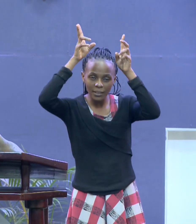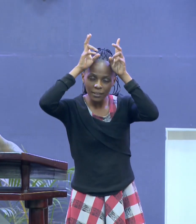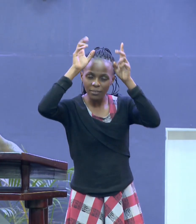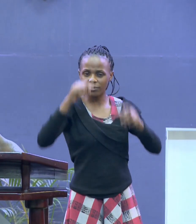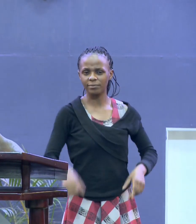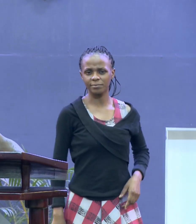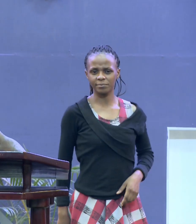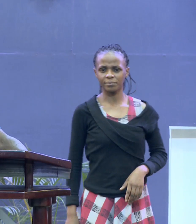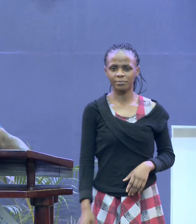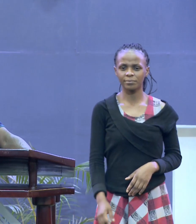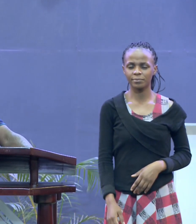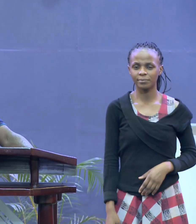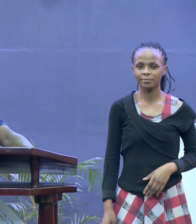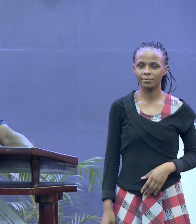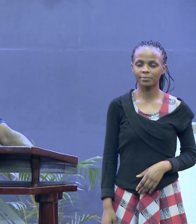ababi okusingako.